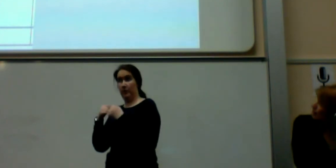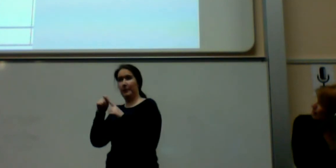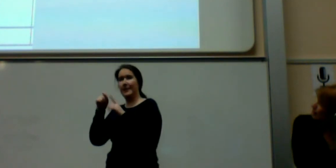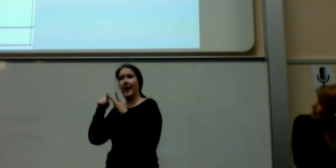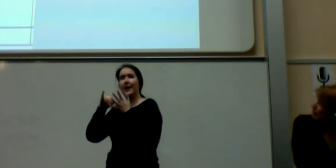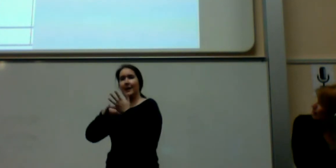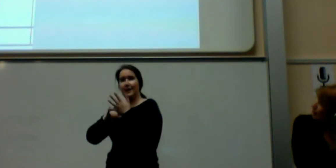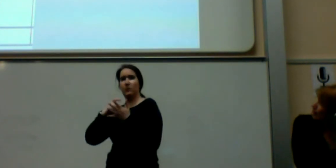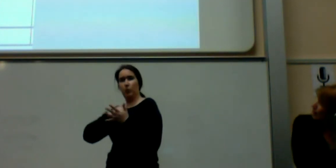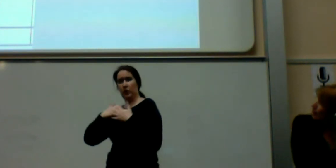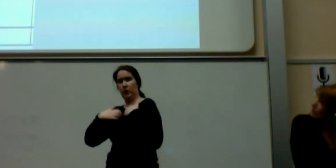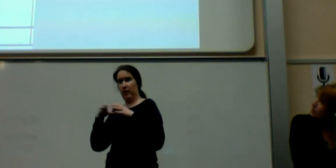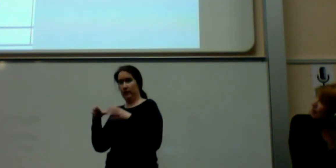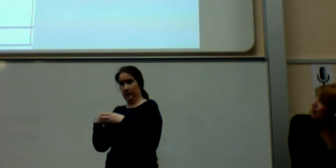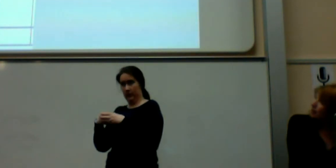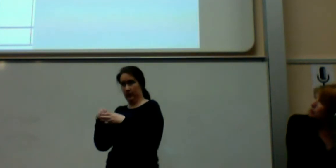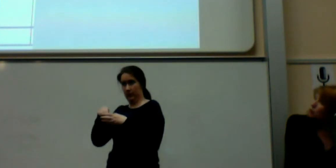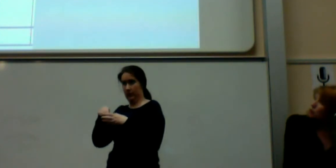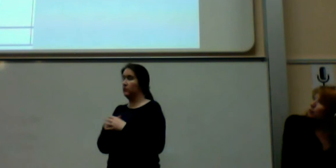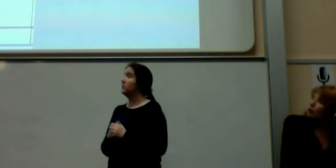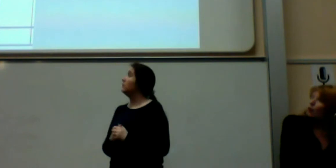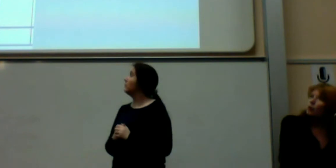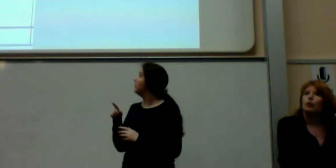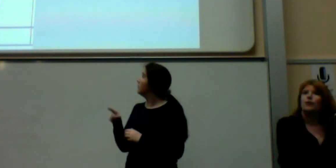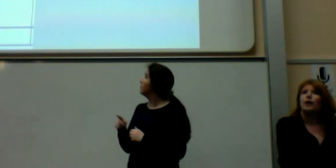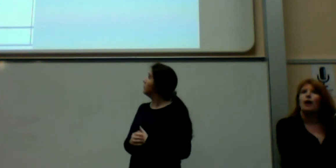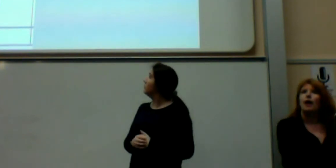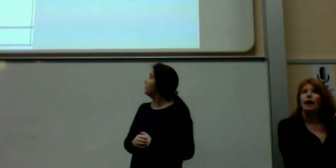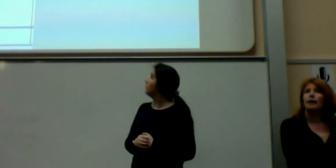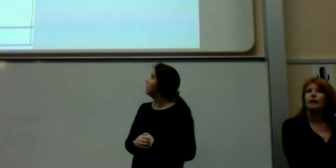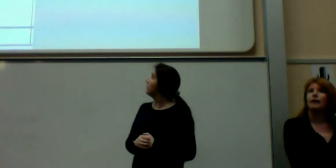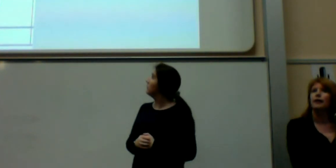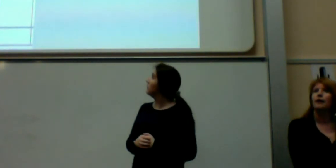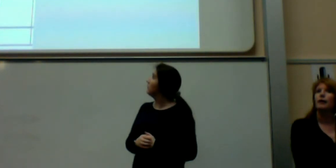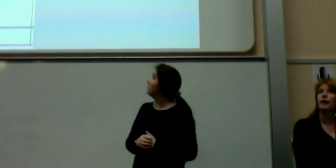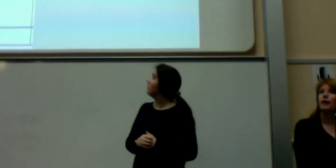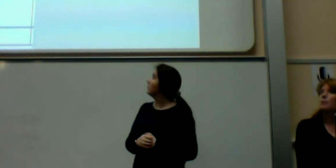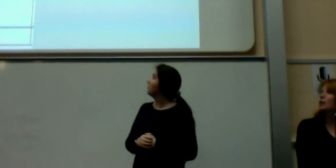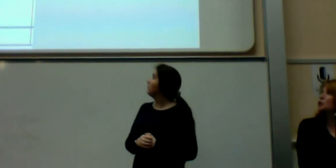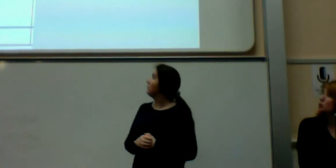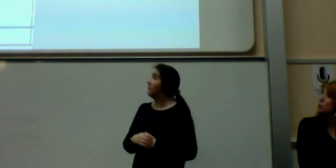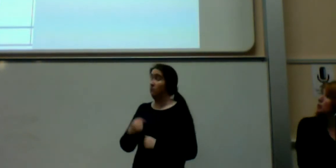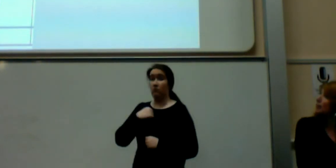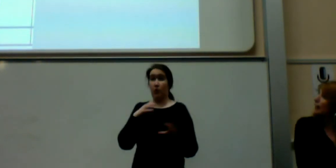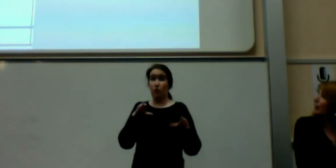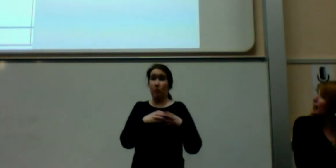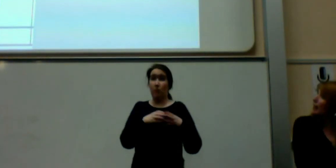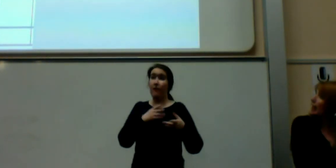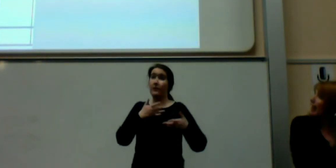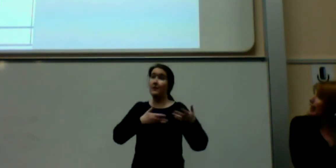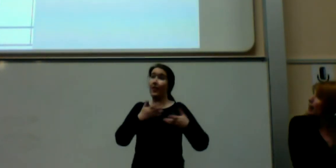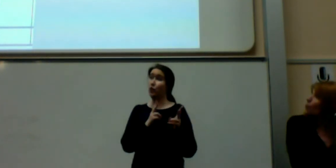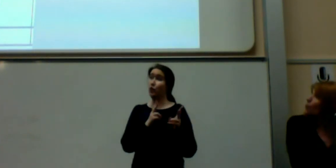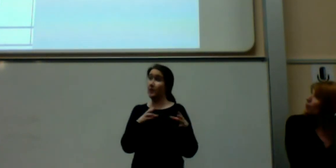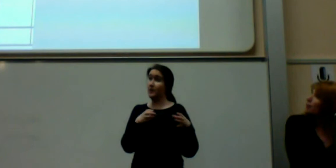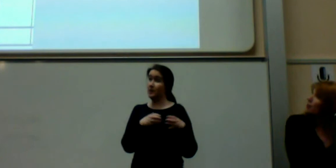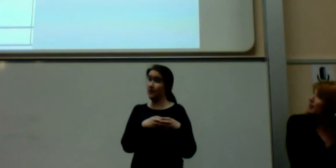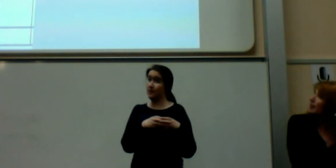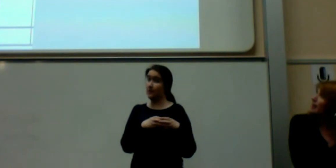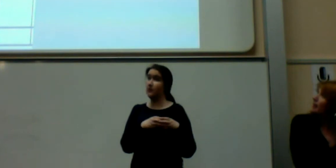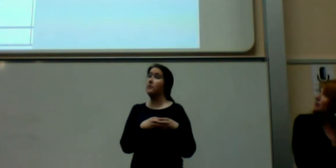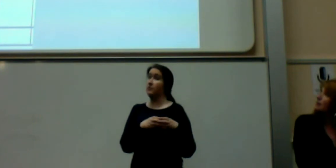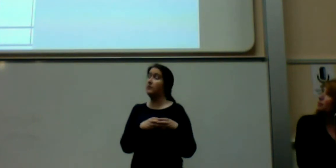Okay? And the sign language interpreting cohort that I measured